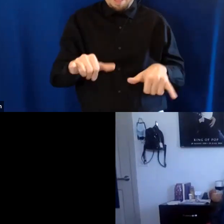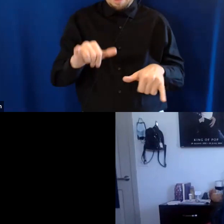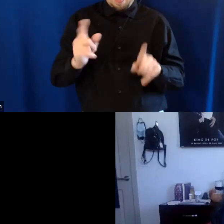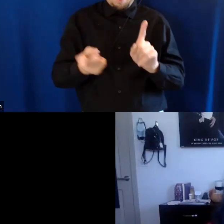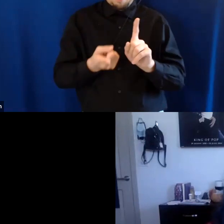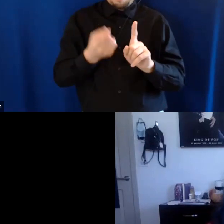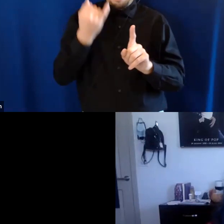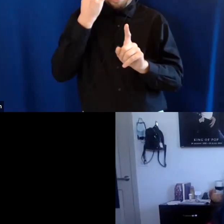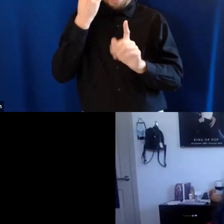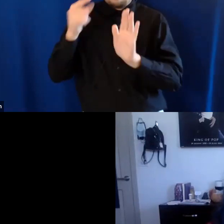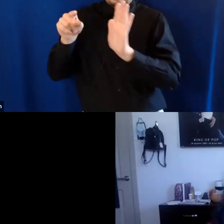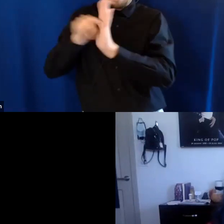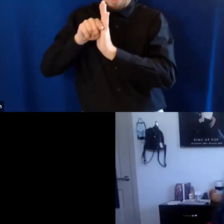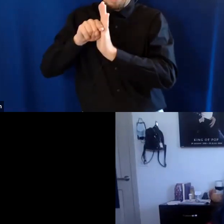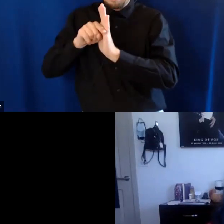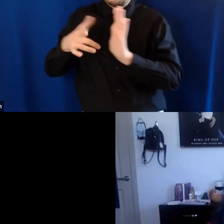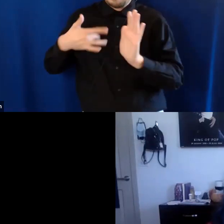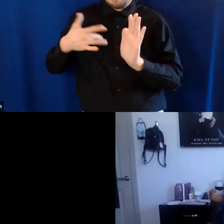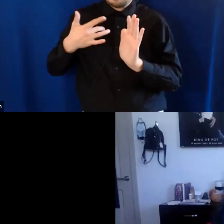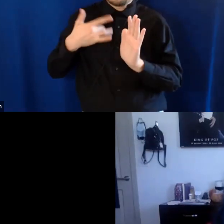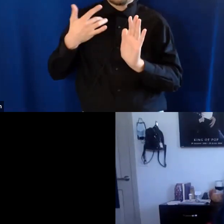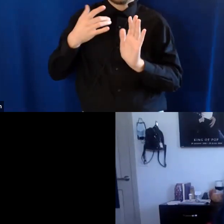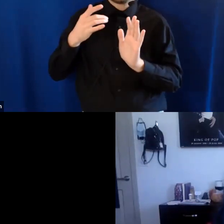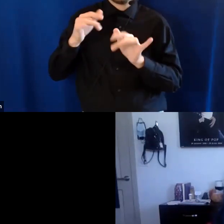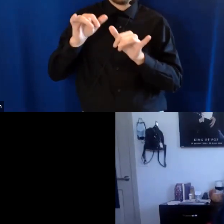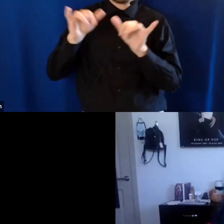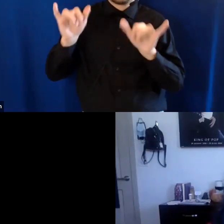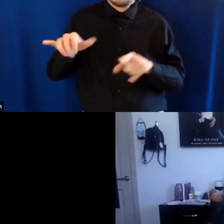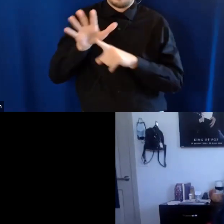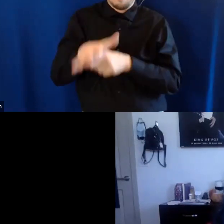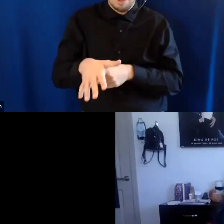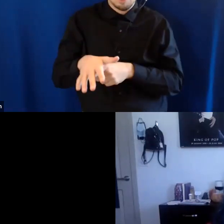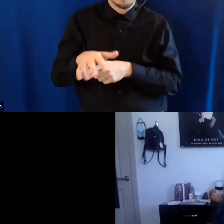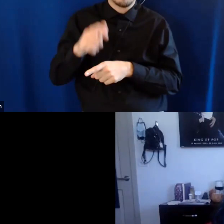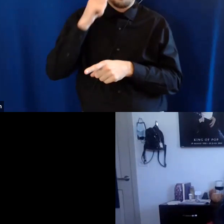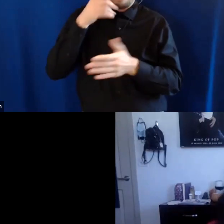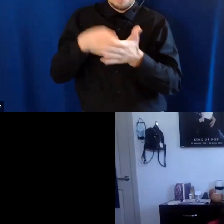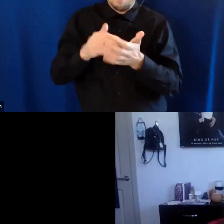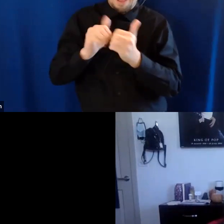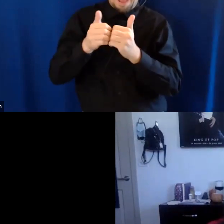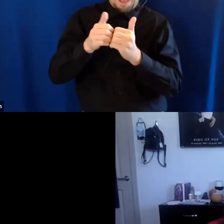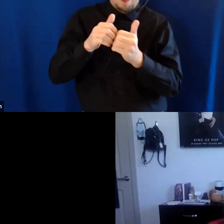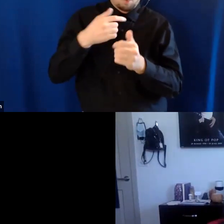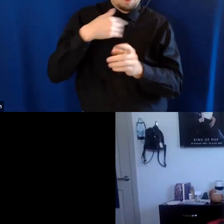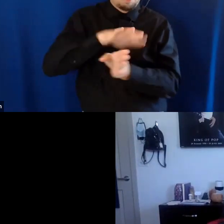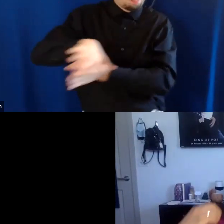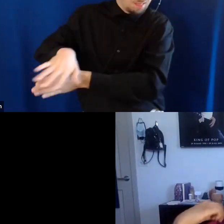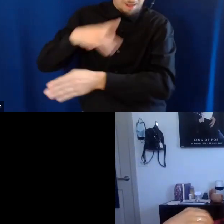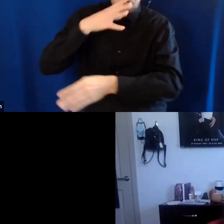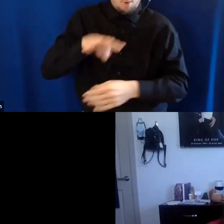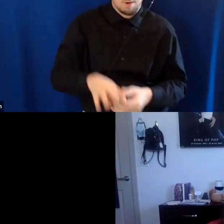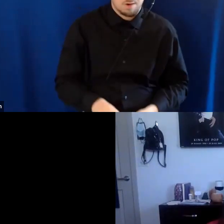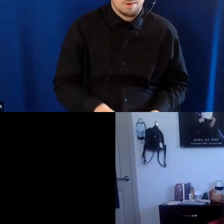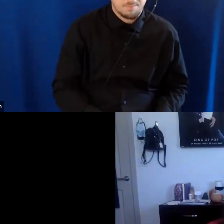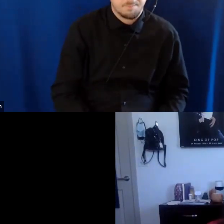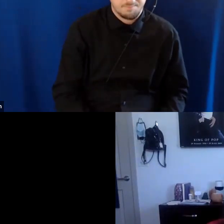bury any negative feelings associated with systematic oppression and racism? Yeah, thank you. I will try to quickly